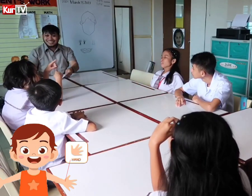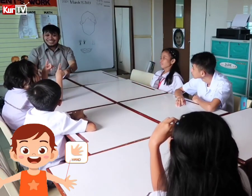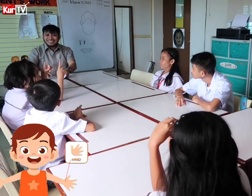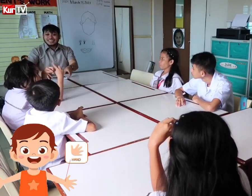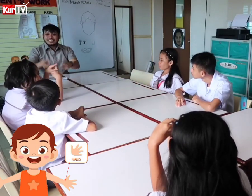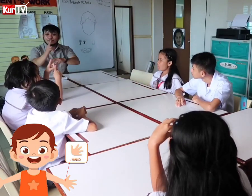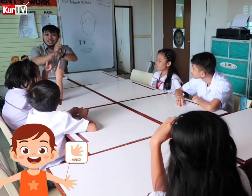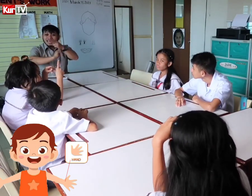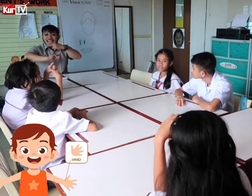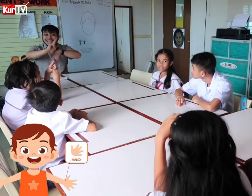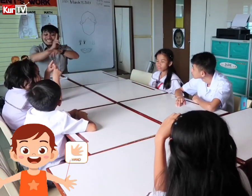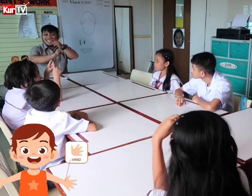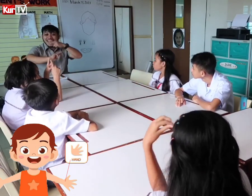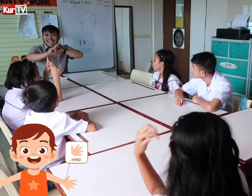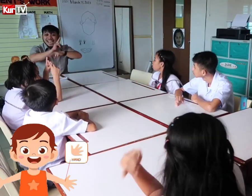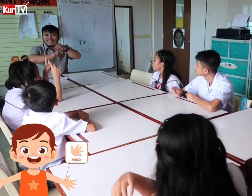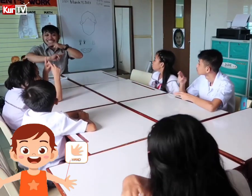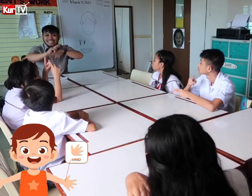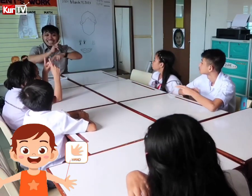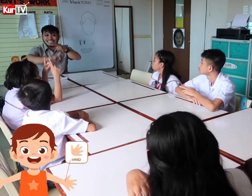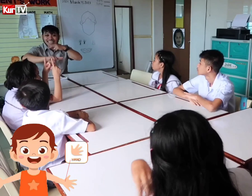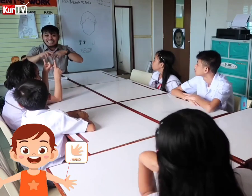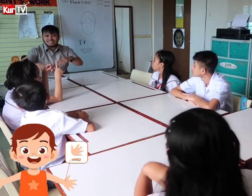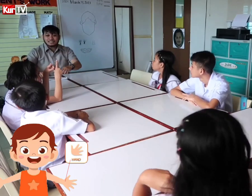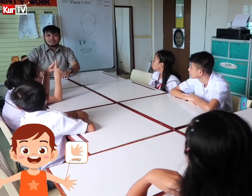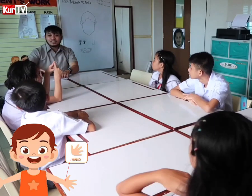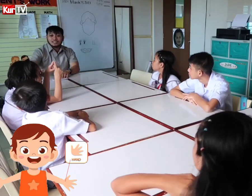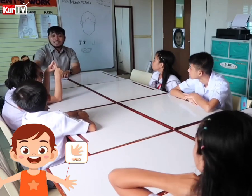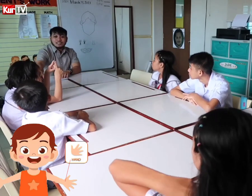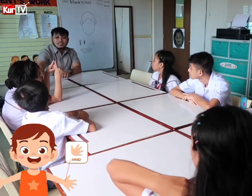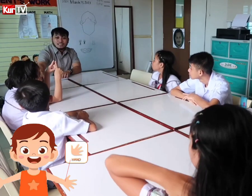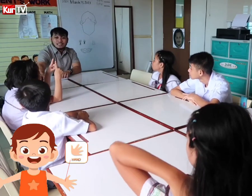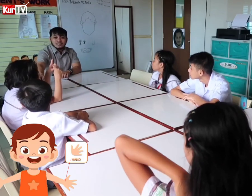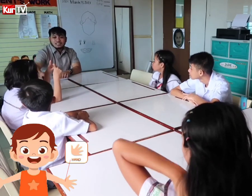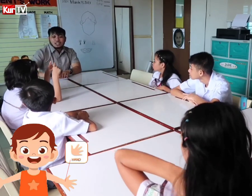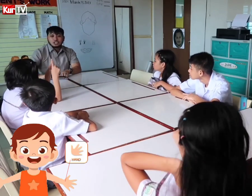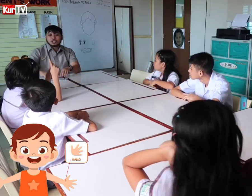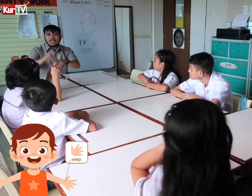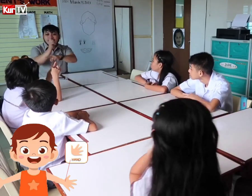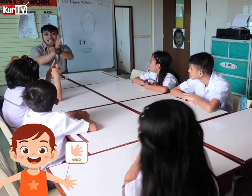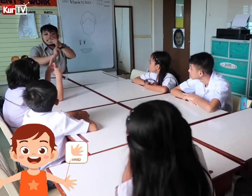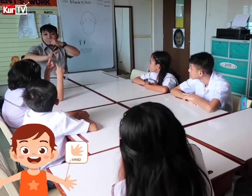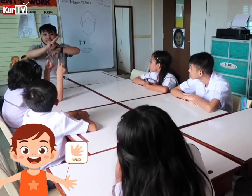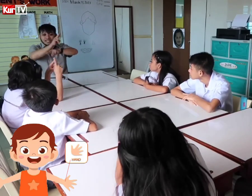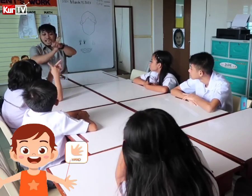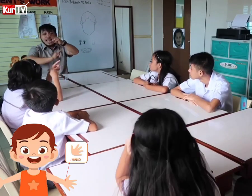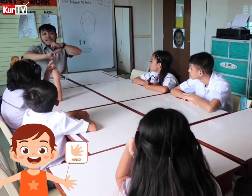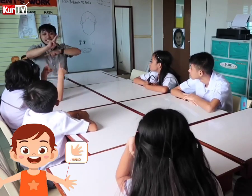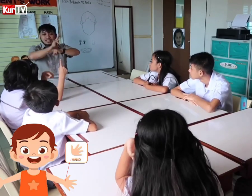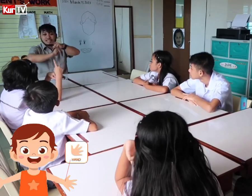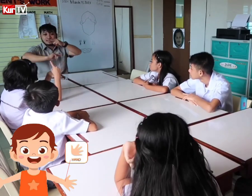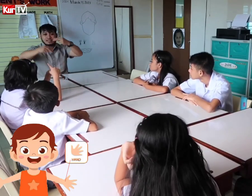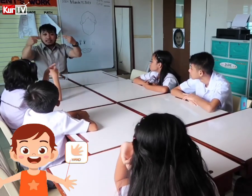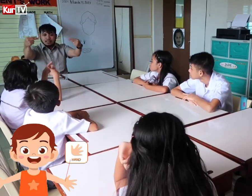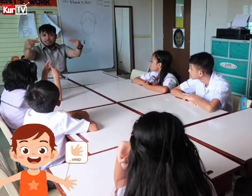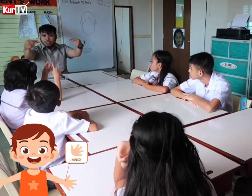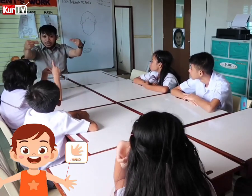Sabrina. It's hands. Like this. You sign like this. Hands. Better